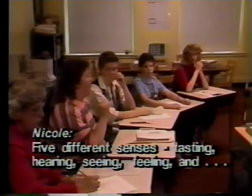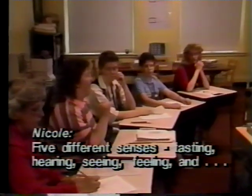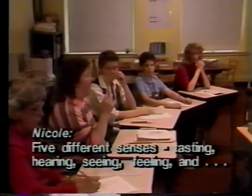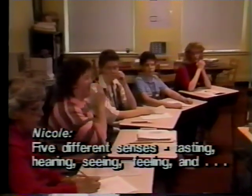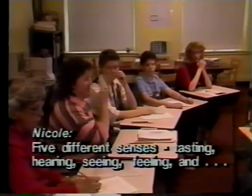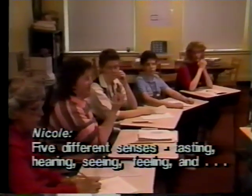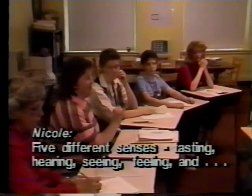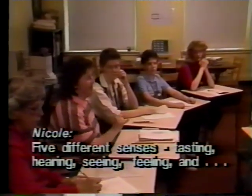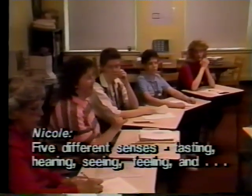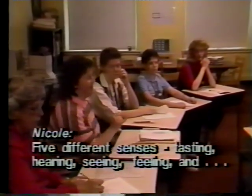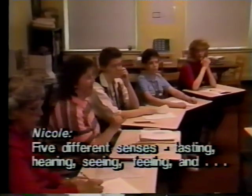seeing,